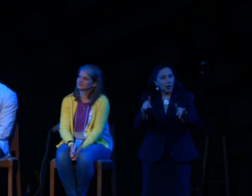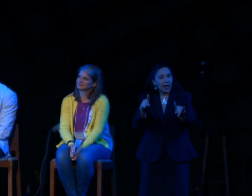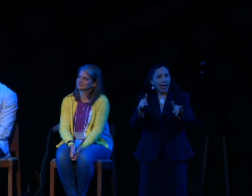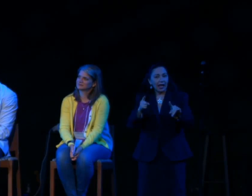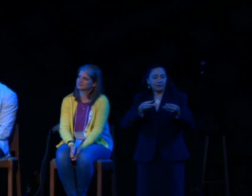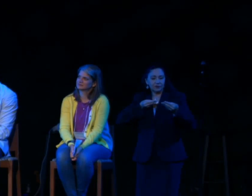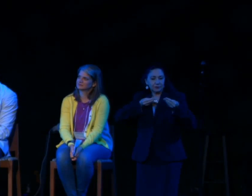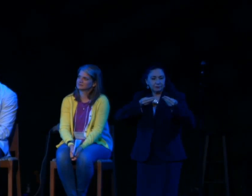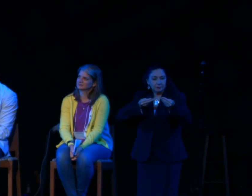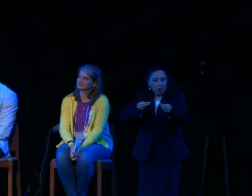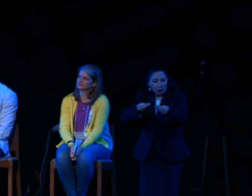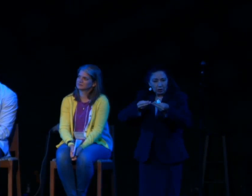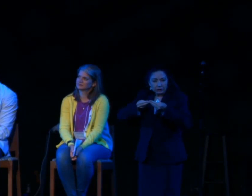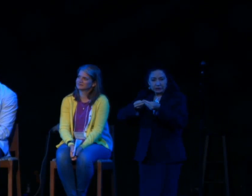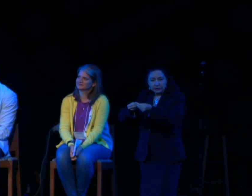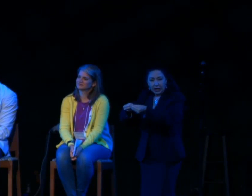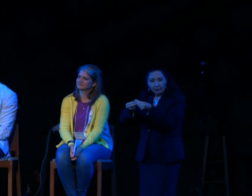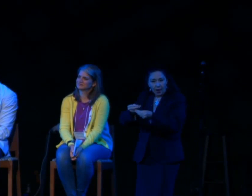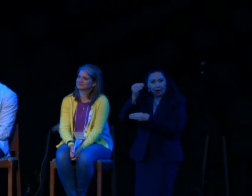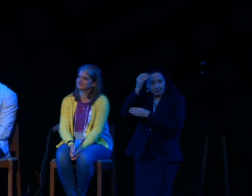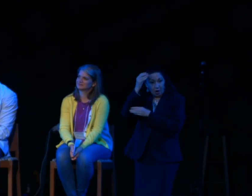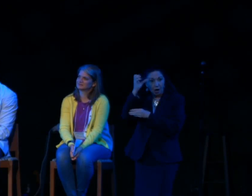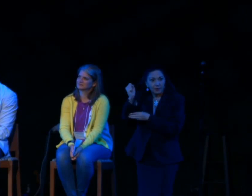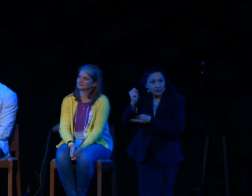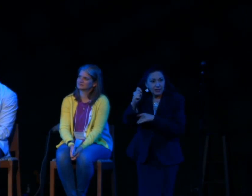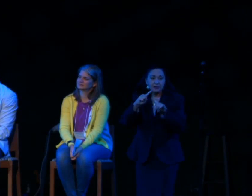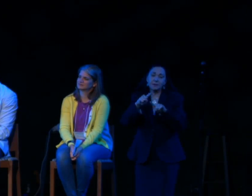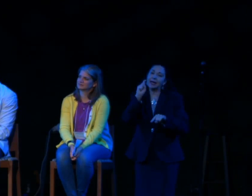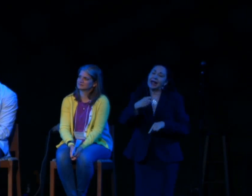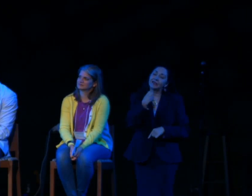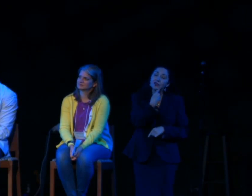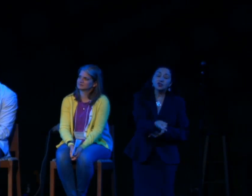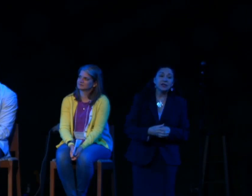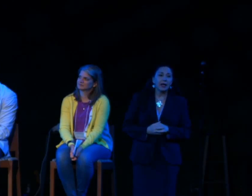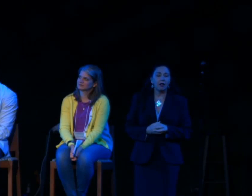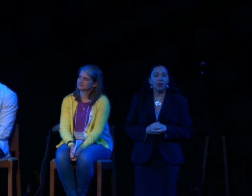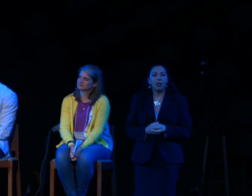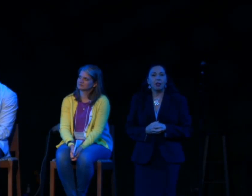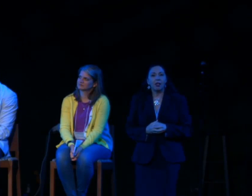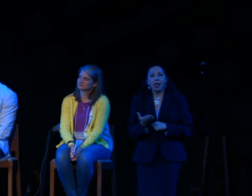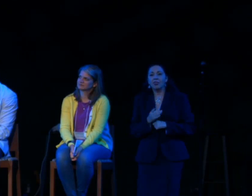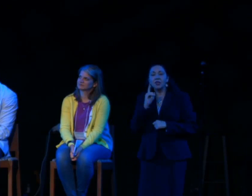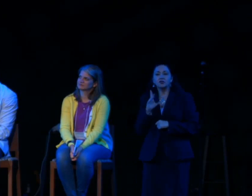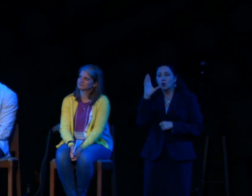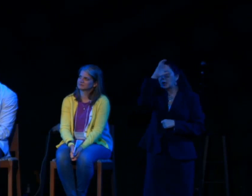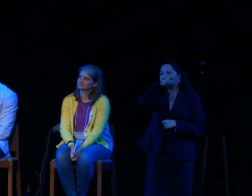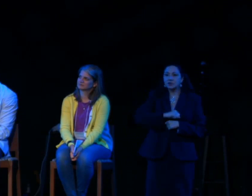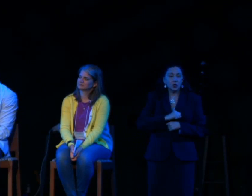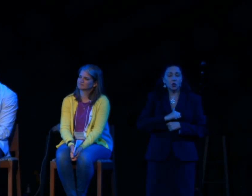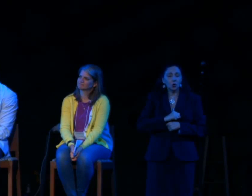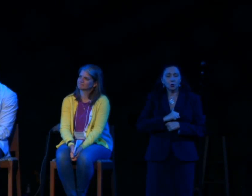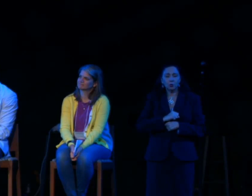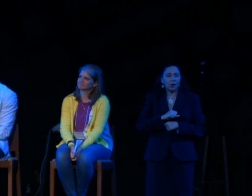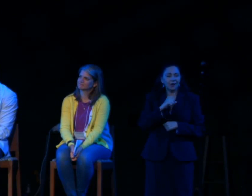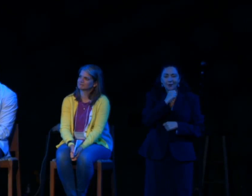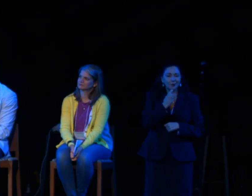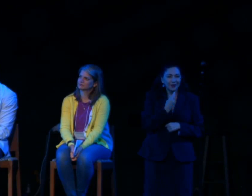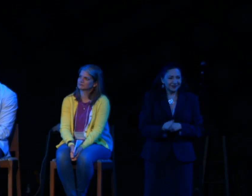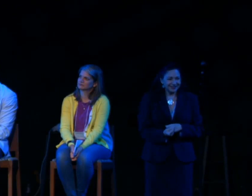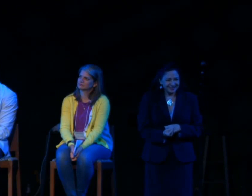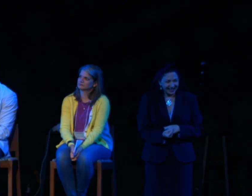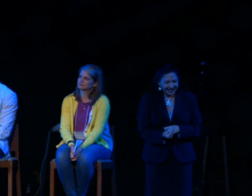common sense. But it has to be said. Things you presume don't have to be said and just everybody